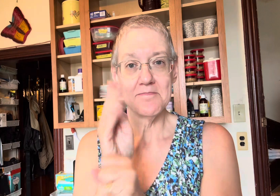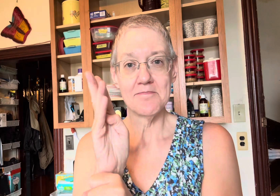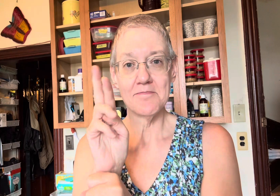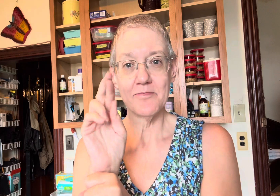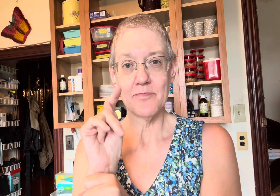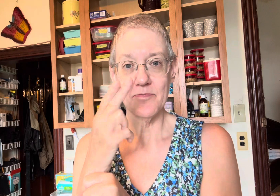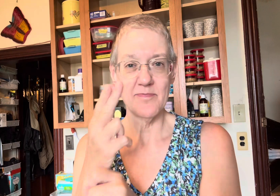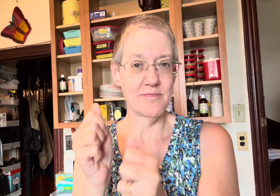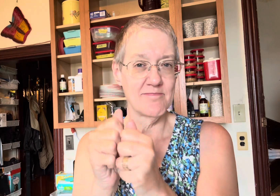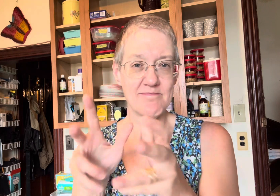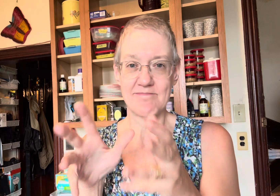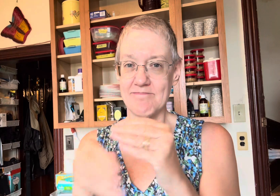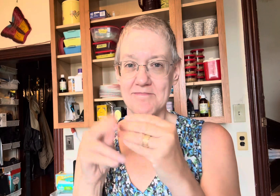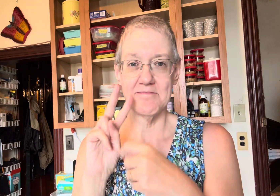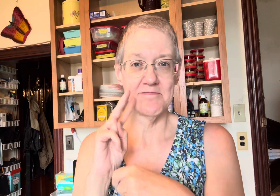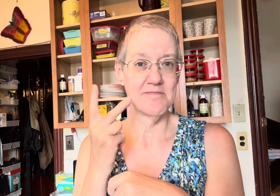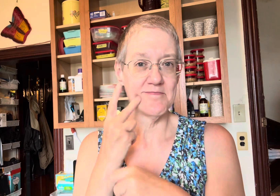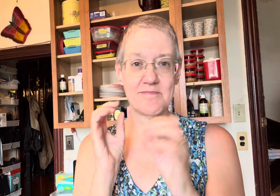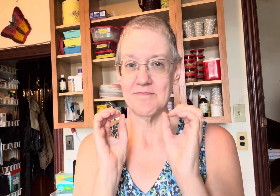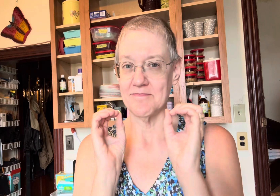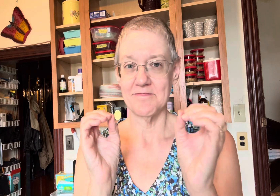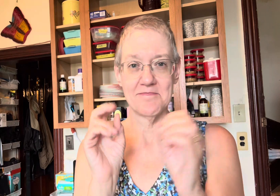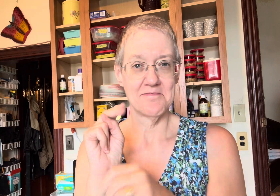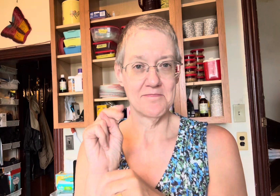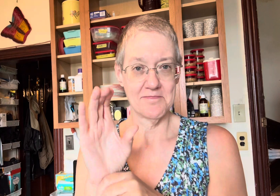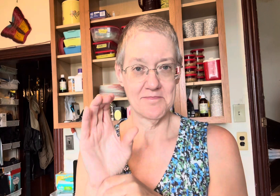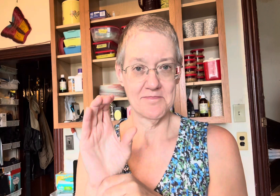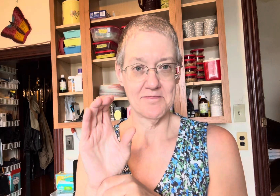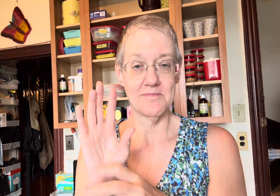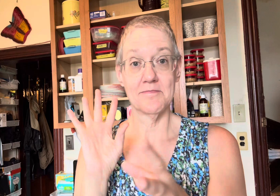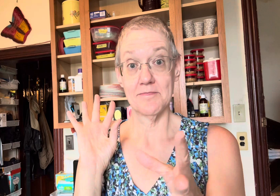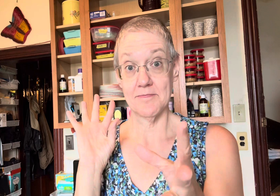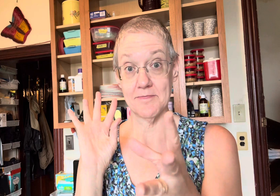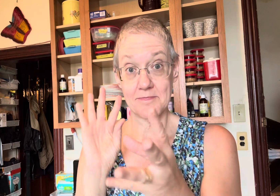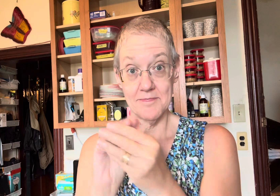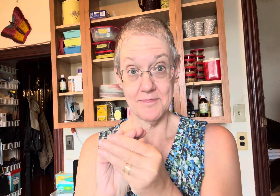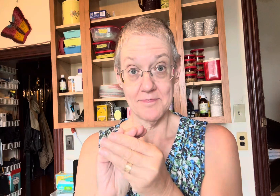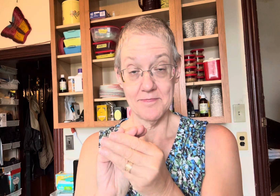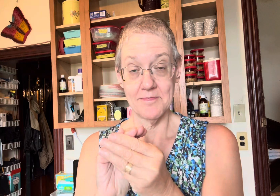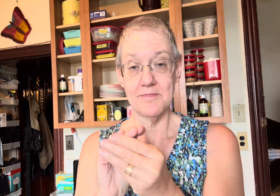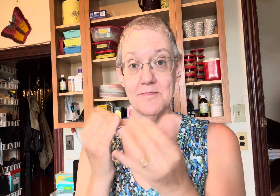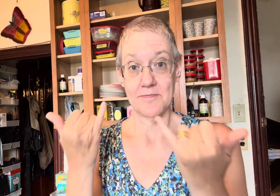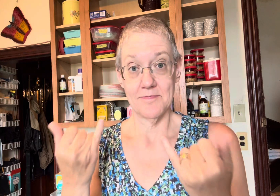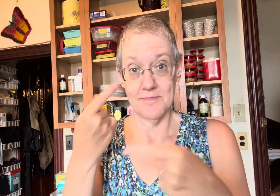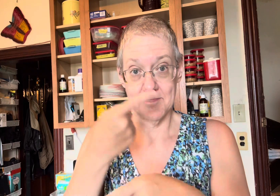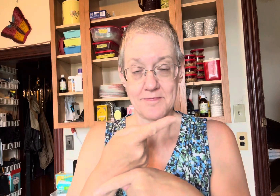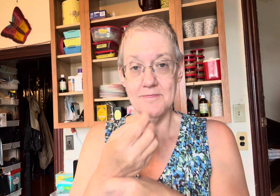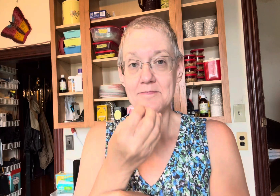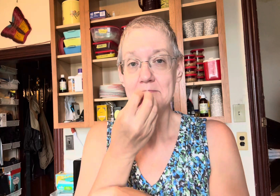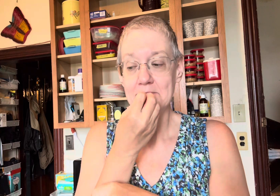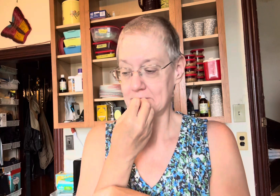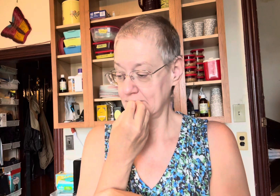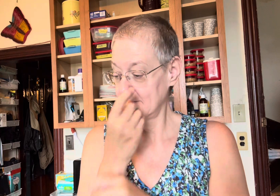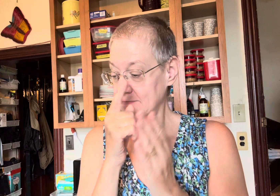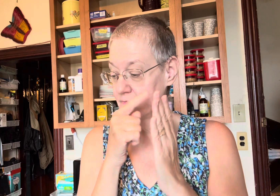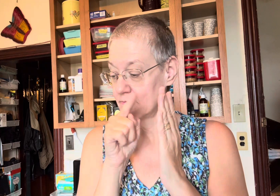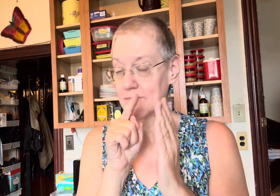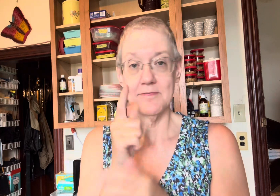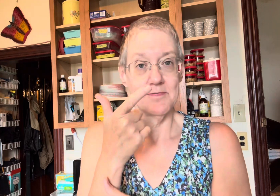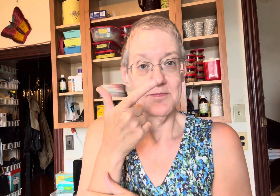And 1 cup of homemade broth. It's not going to have any added carbs because I didn't make it with vegetables. So altogether today,